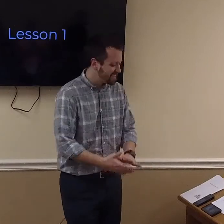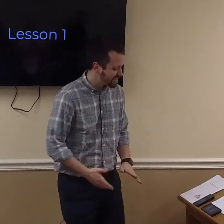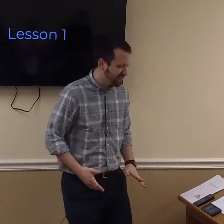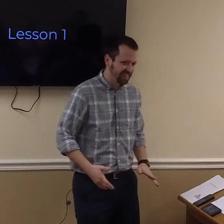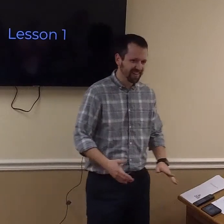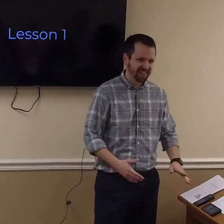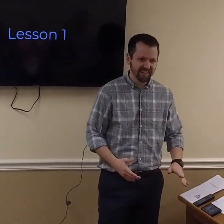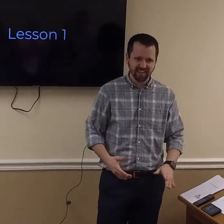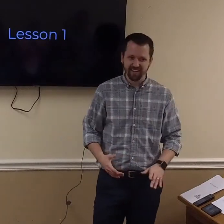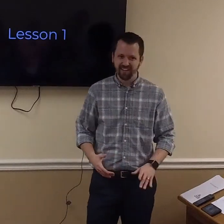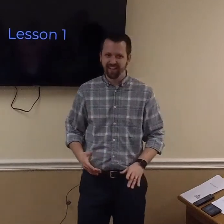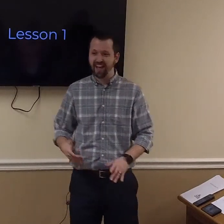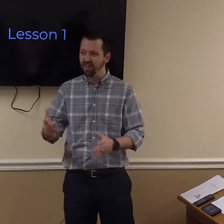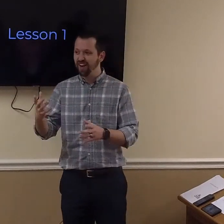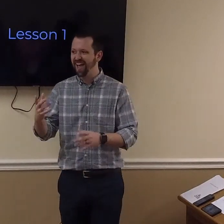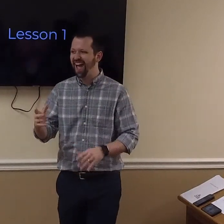He'll come up there and then. I was gonna say,